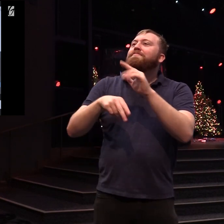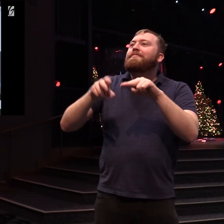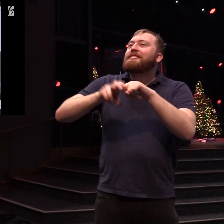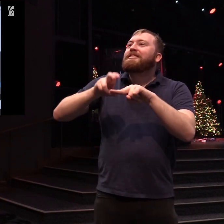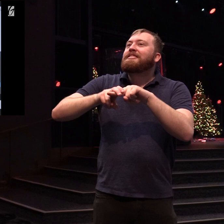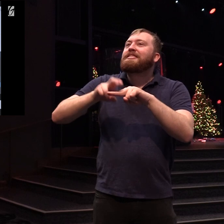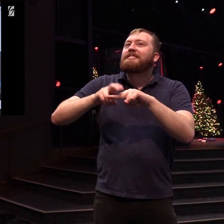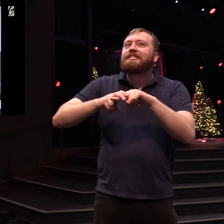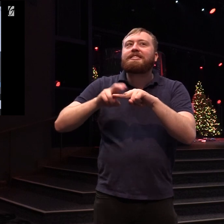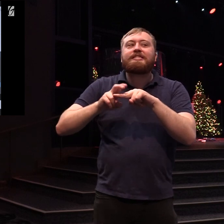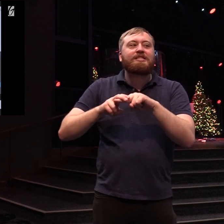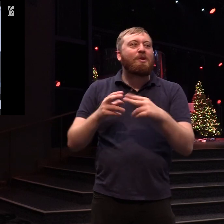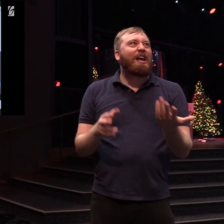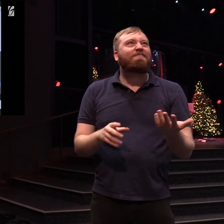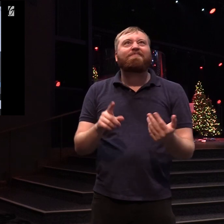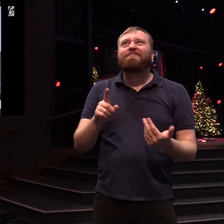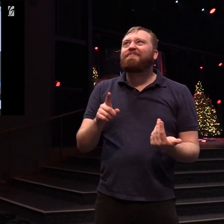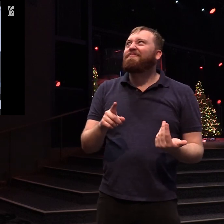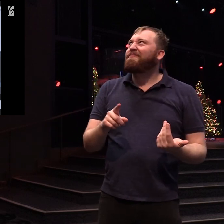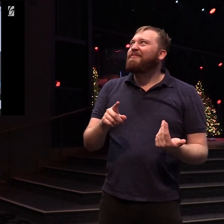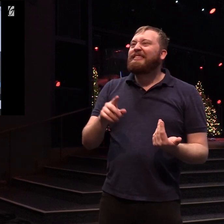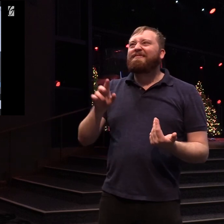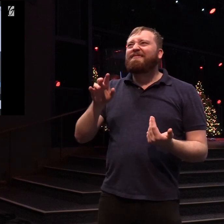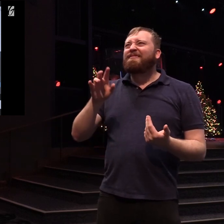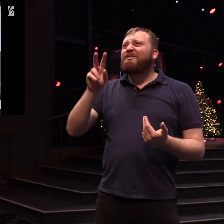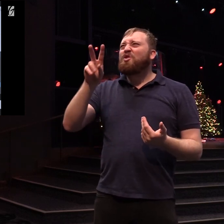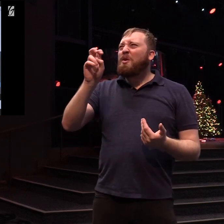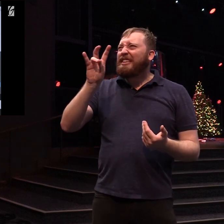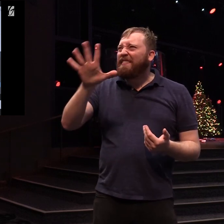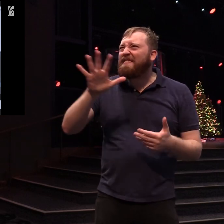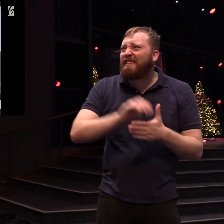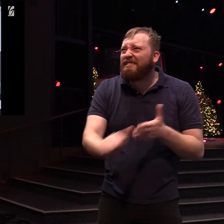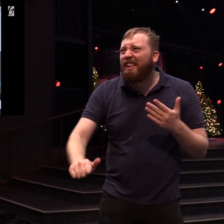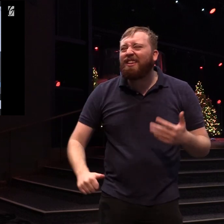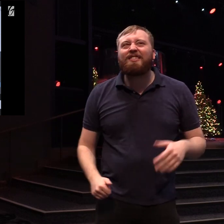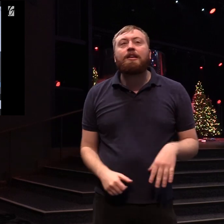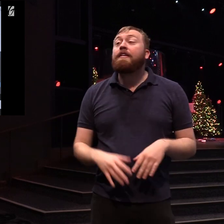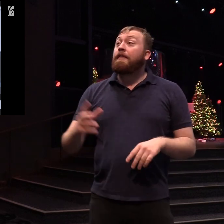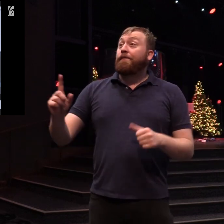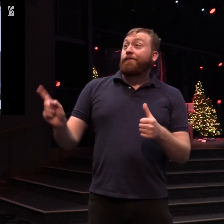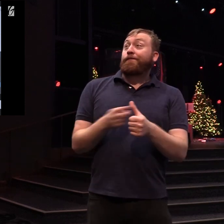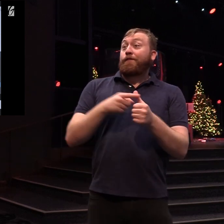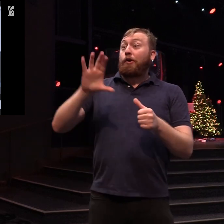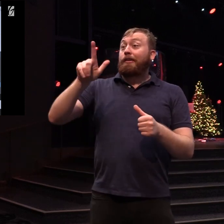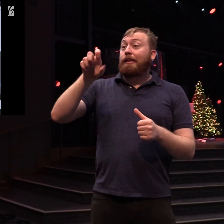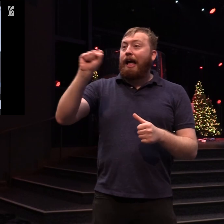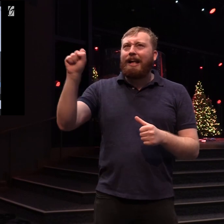at $575. The first class seats were sold for